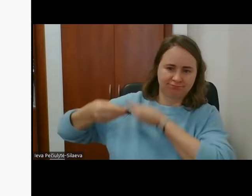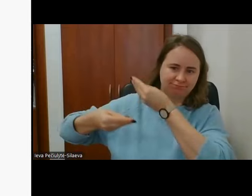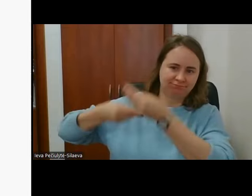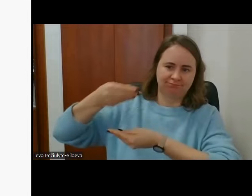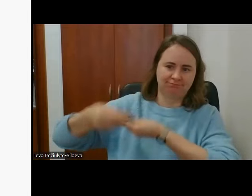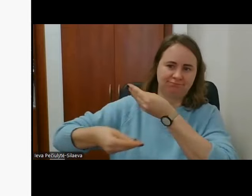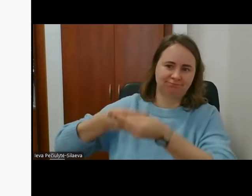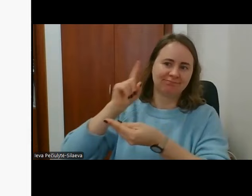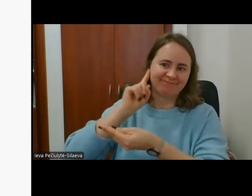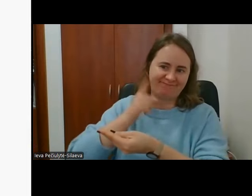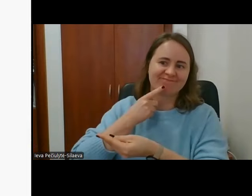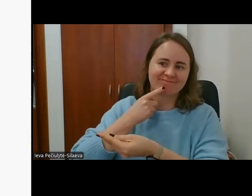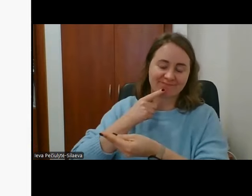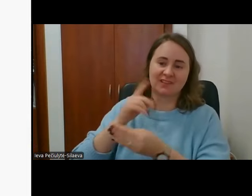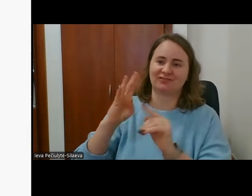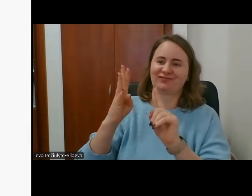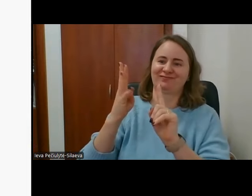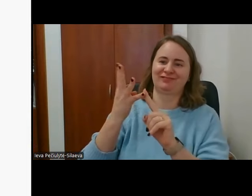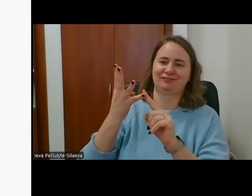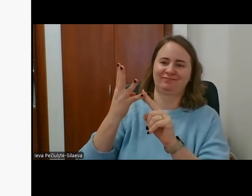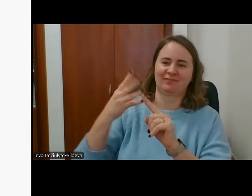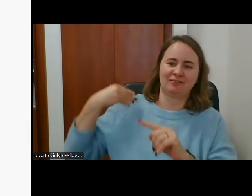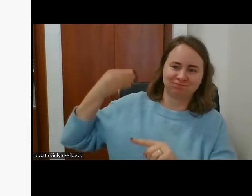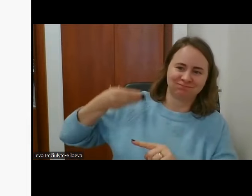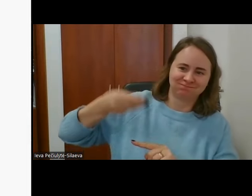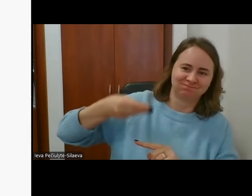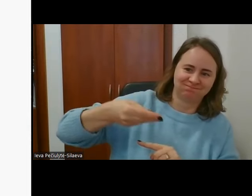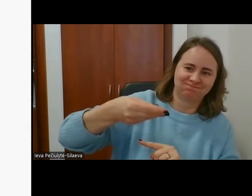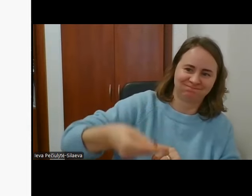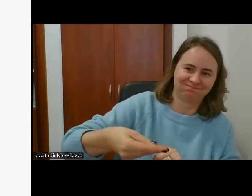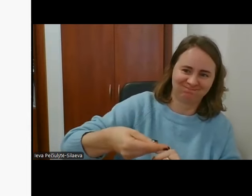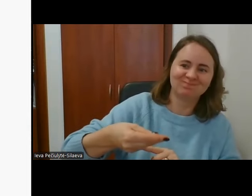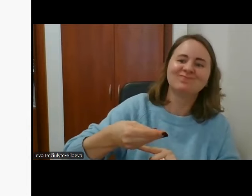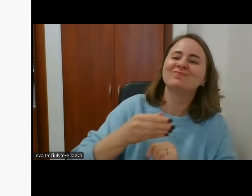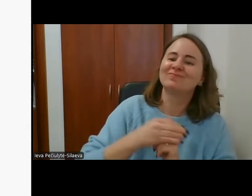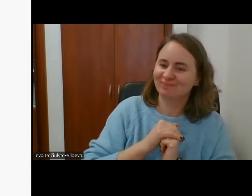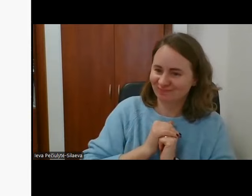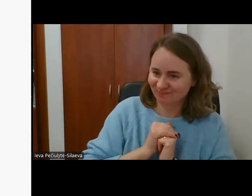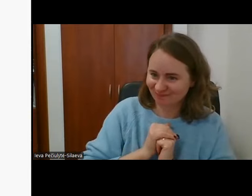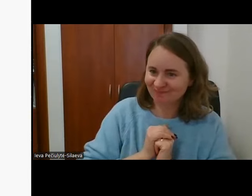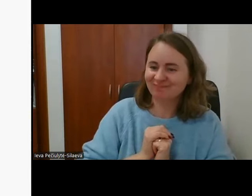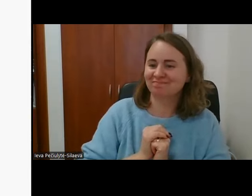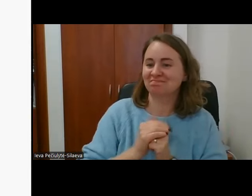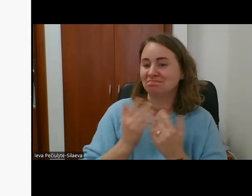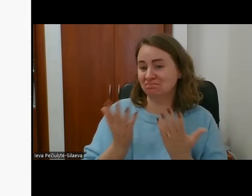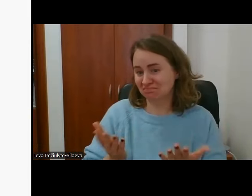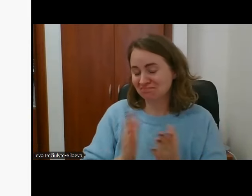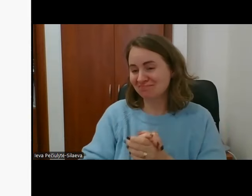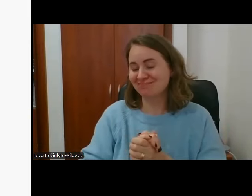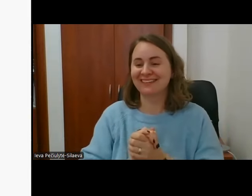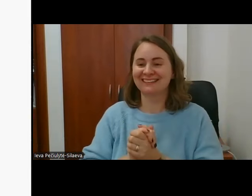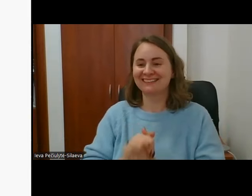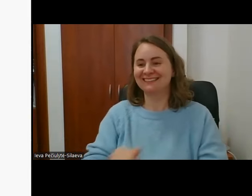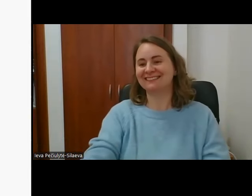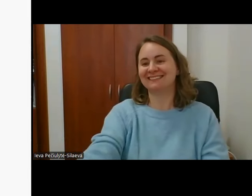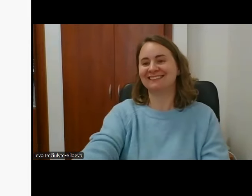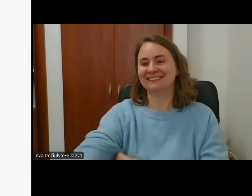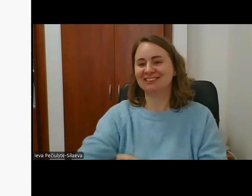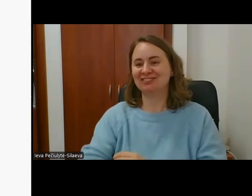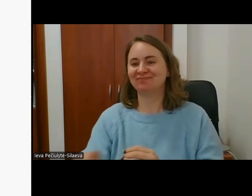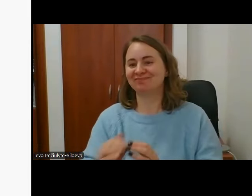And they were born in a deaf family. And this is the fourth generation of deafness in our family. So they're